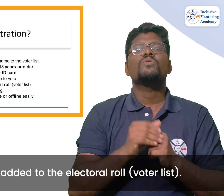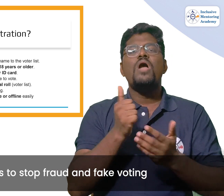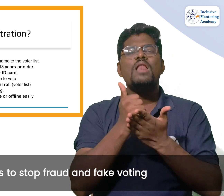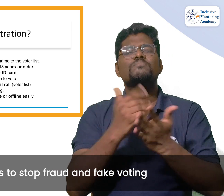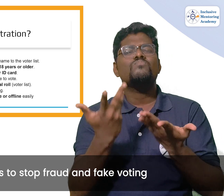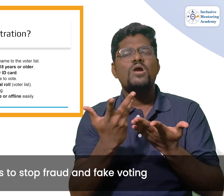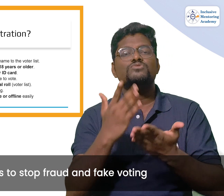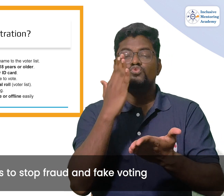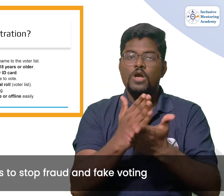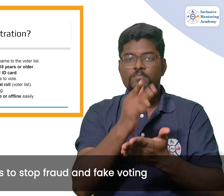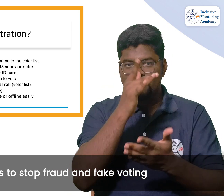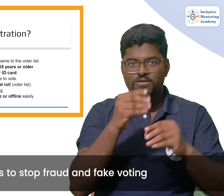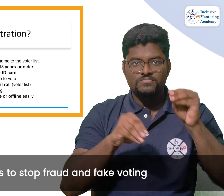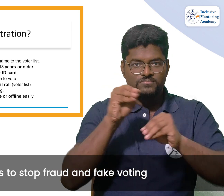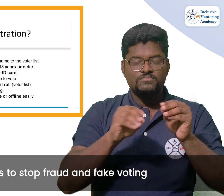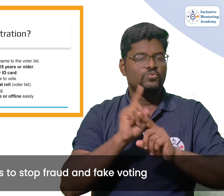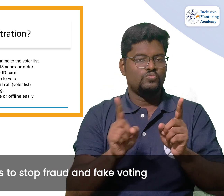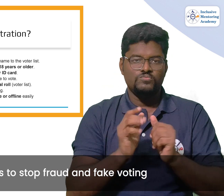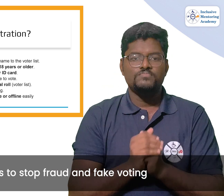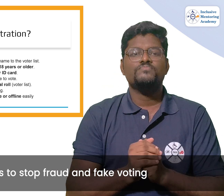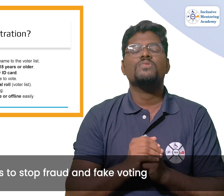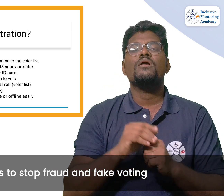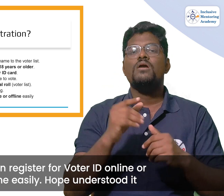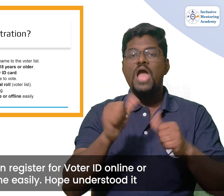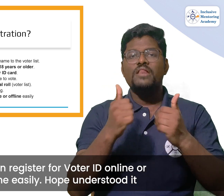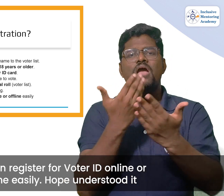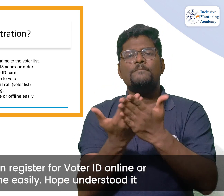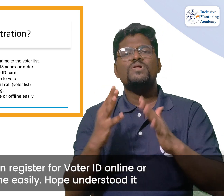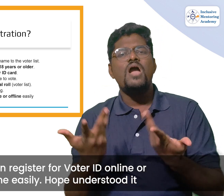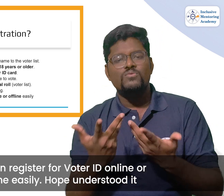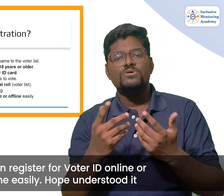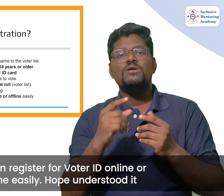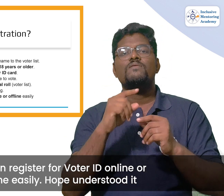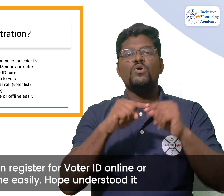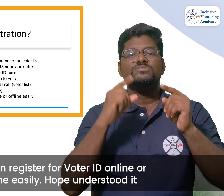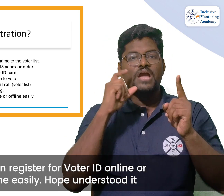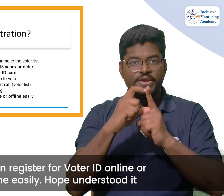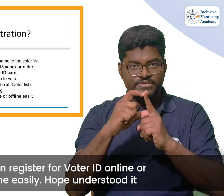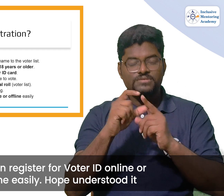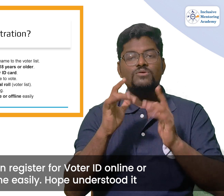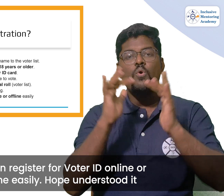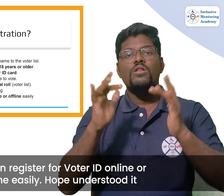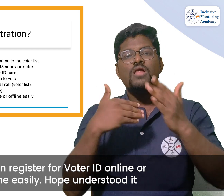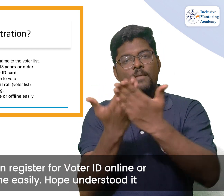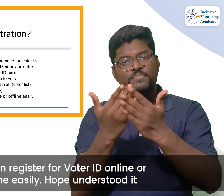It helps to stop fraud and fake voting. You can register for voter ID online or offline